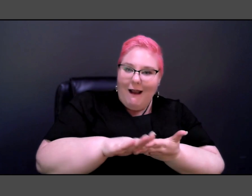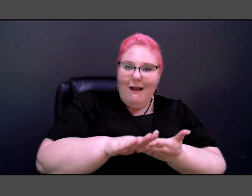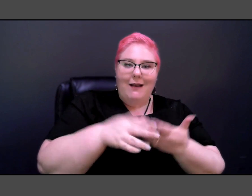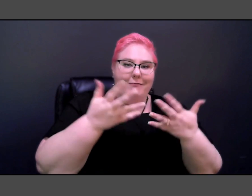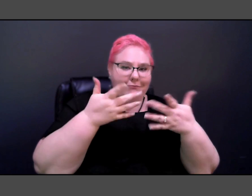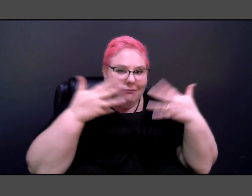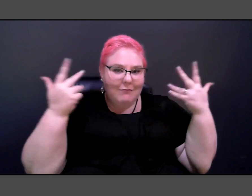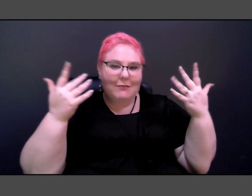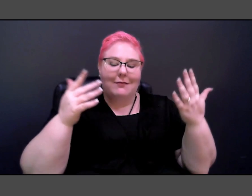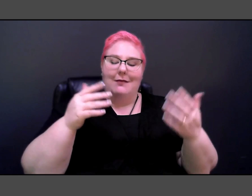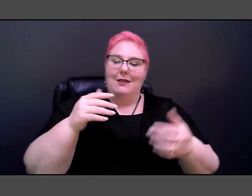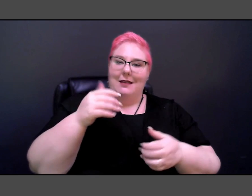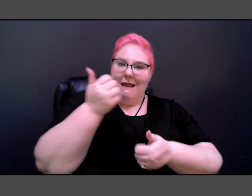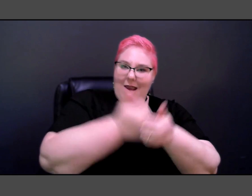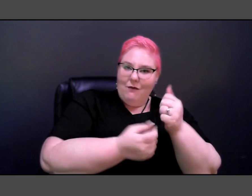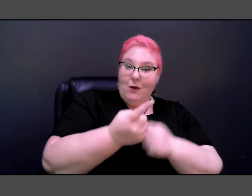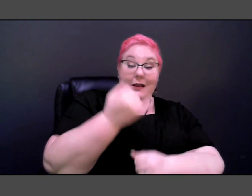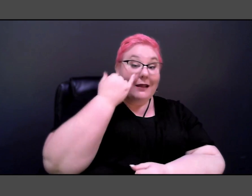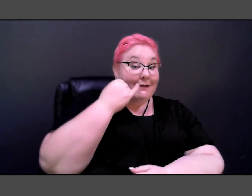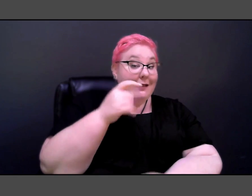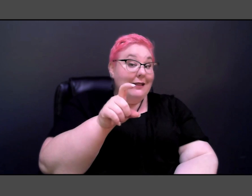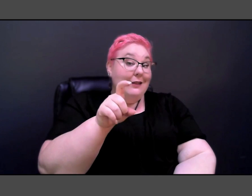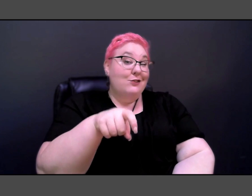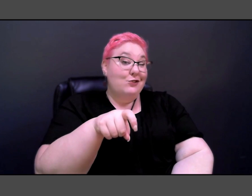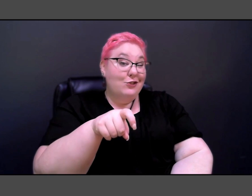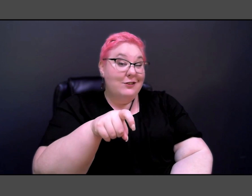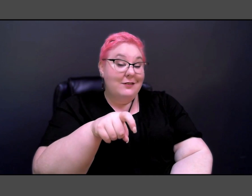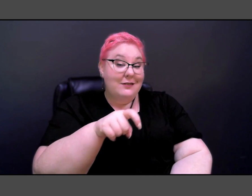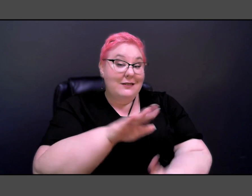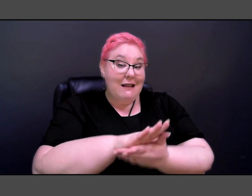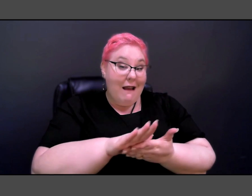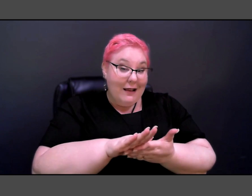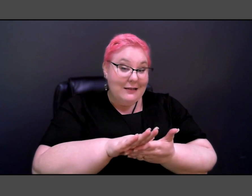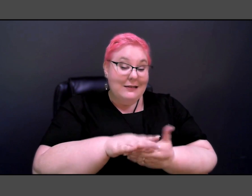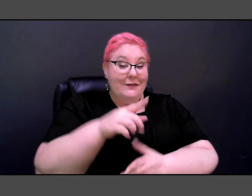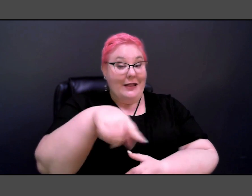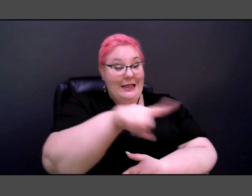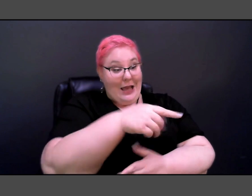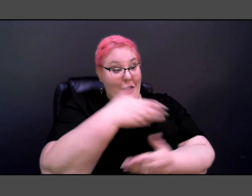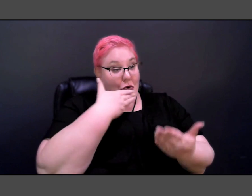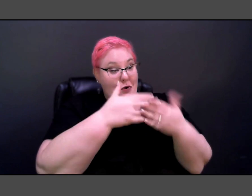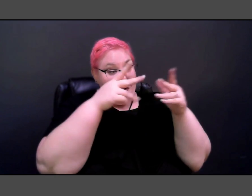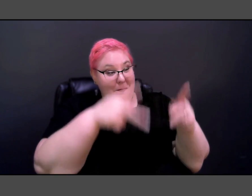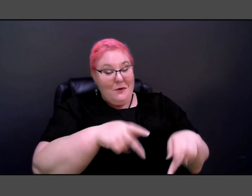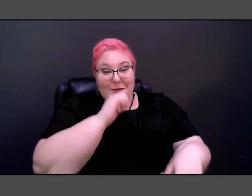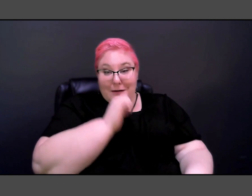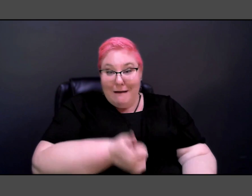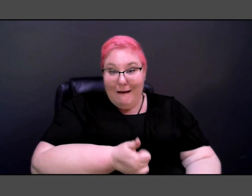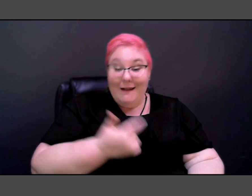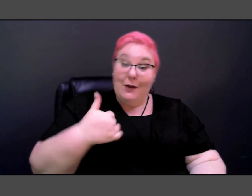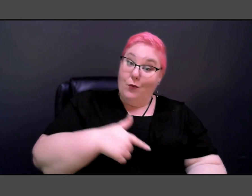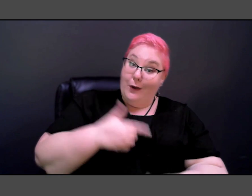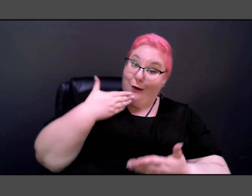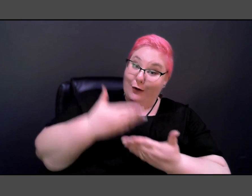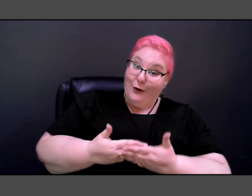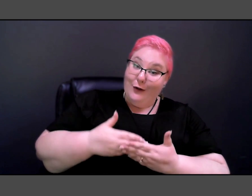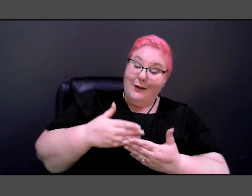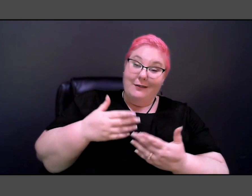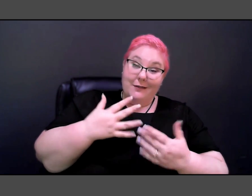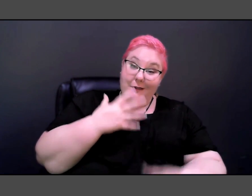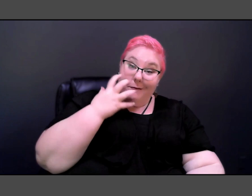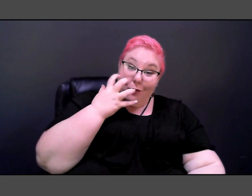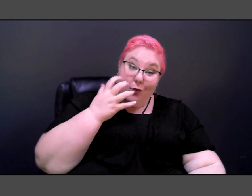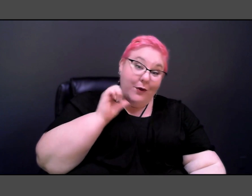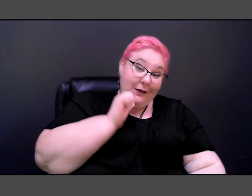they deserve it or not, whether we're in a good mood or not, whether we're upset or angry about